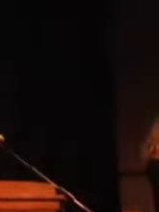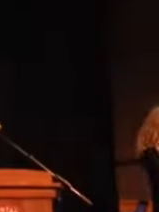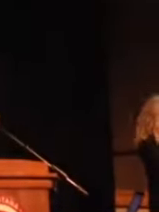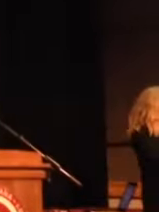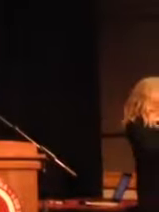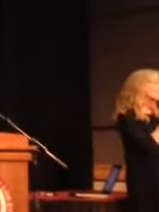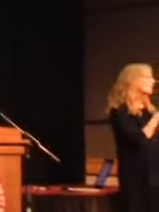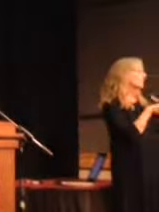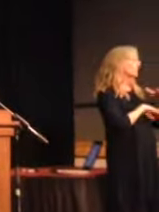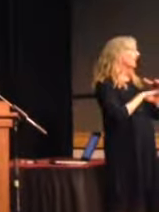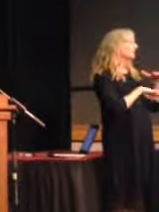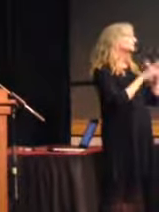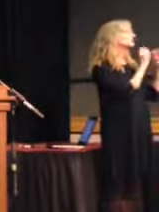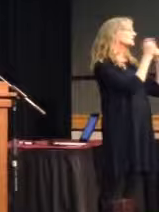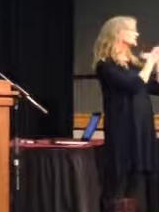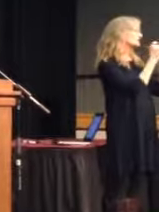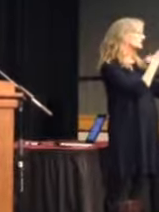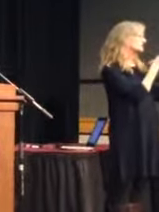enrollment-based adjustments.